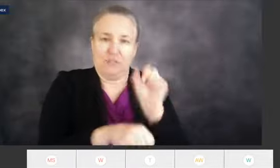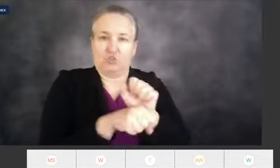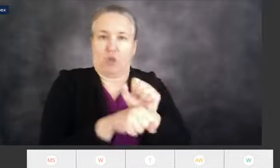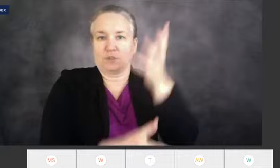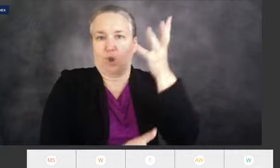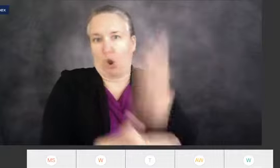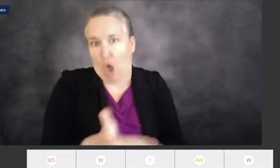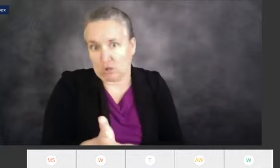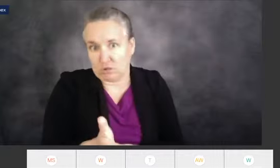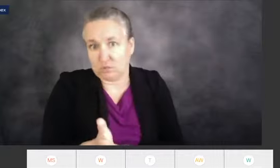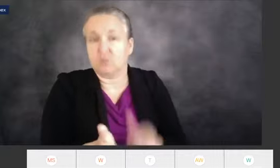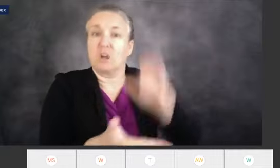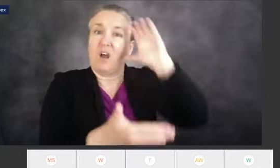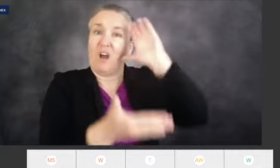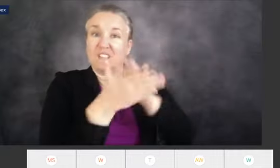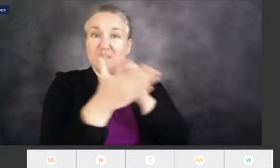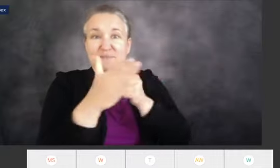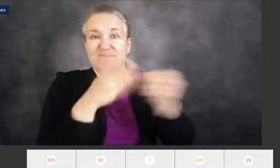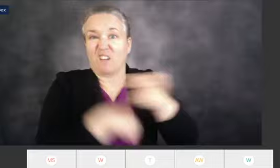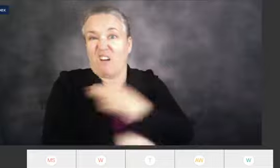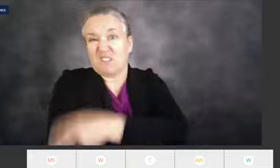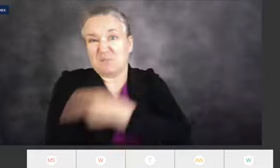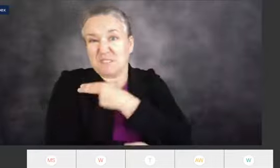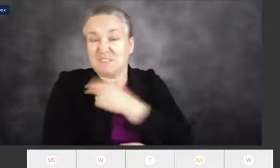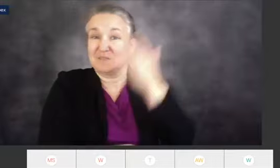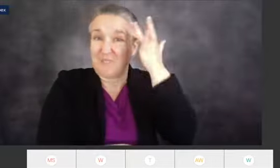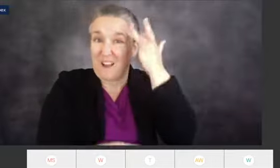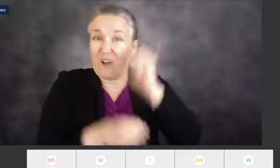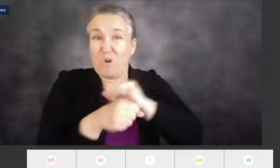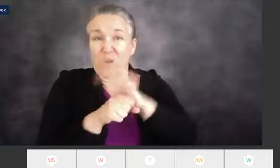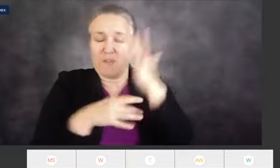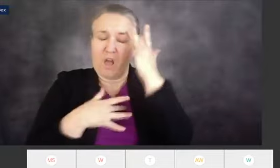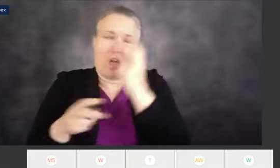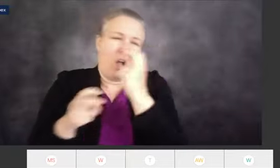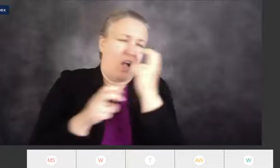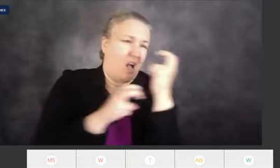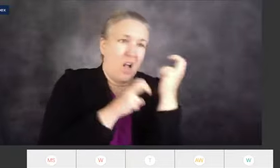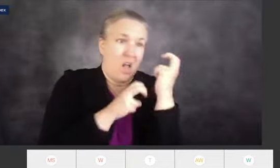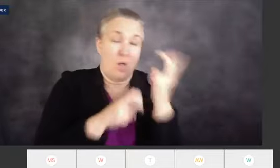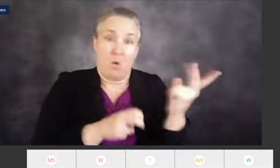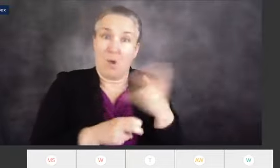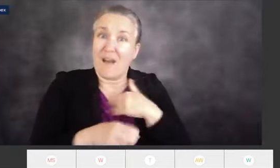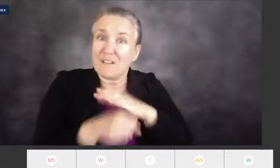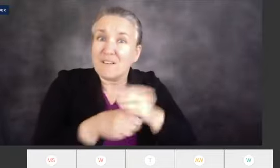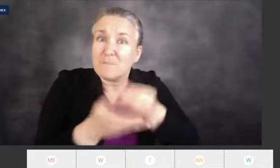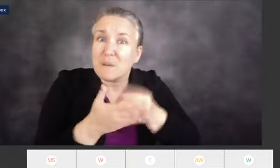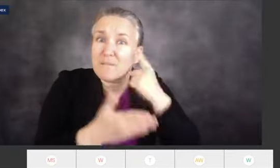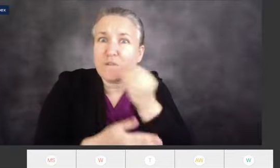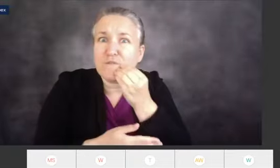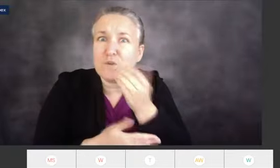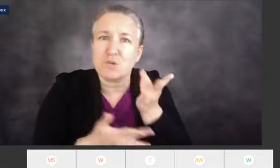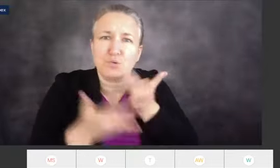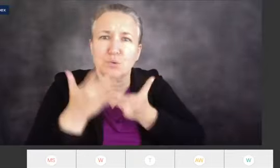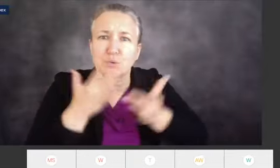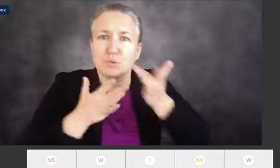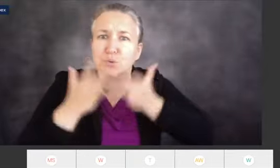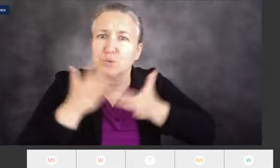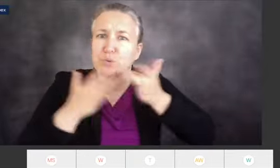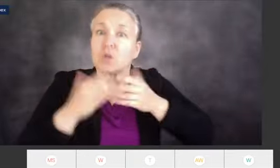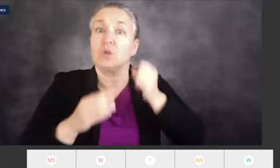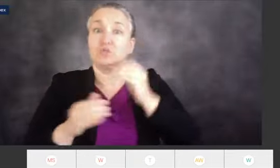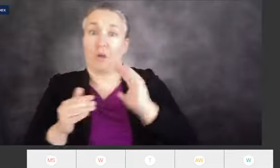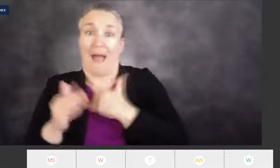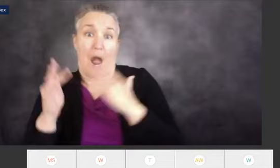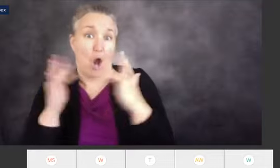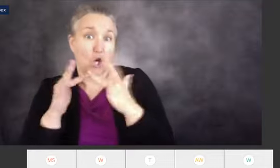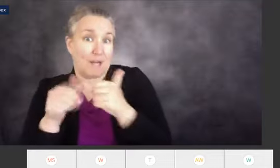The husband ended up being hospitalized due to COVID, and they just did not have enough money for food. So through the interventions of our